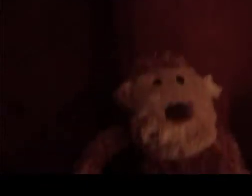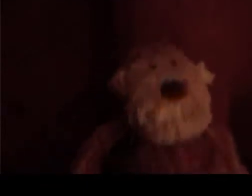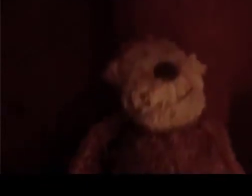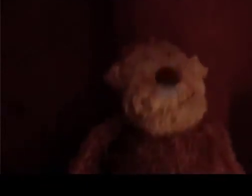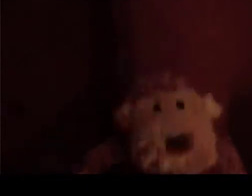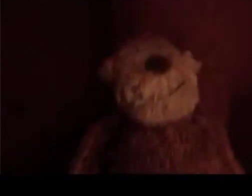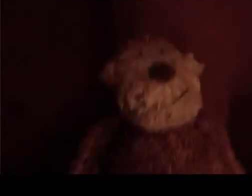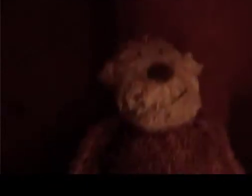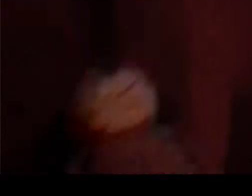Maybe.